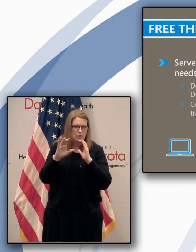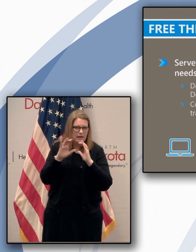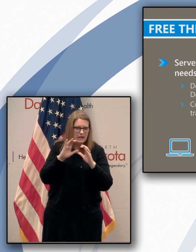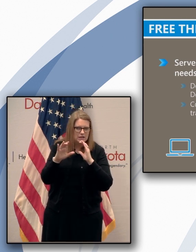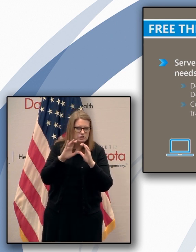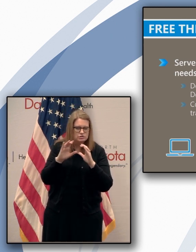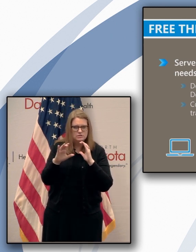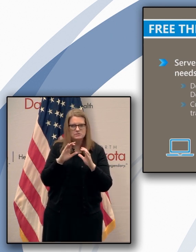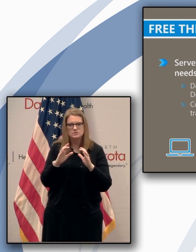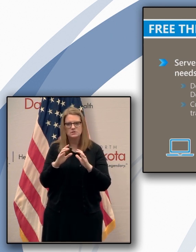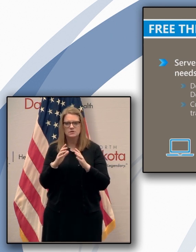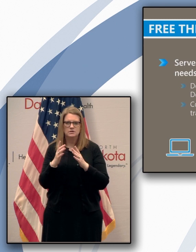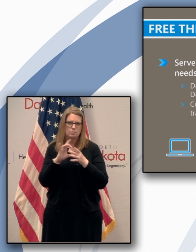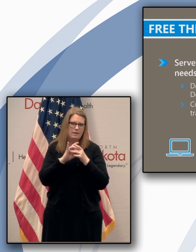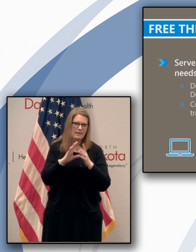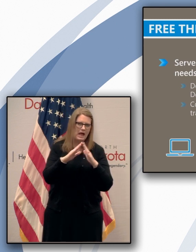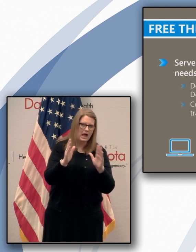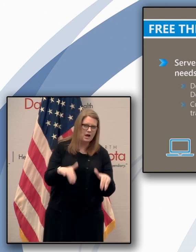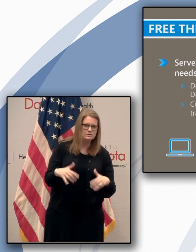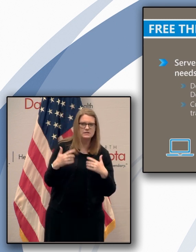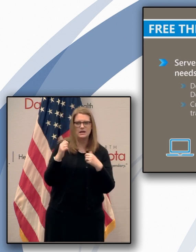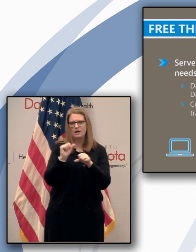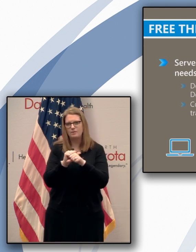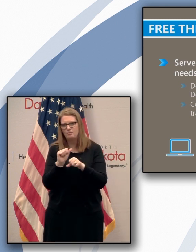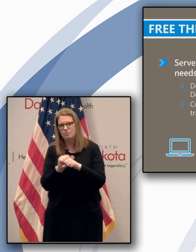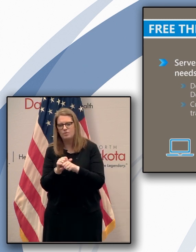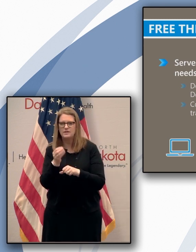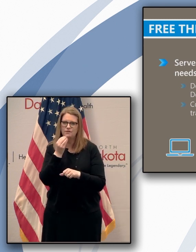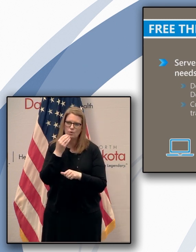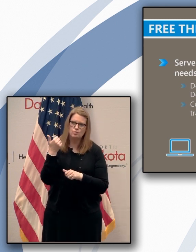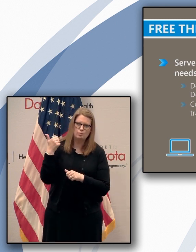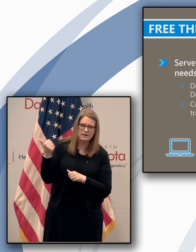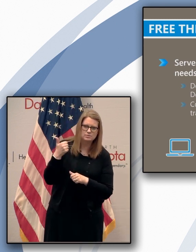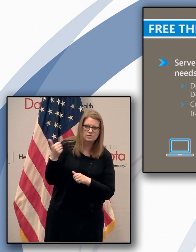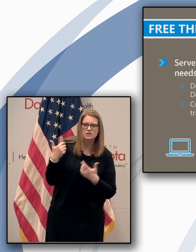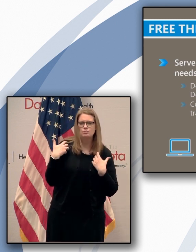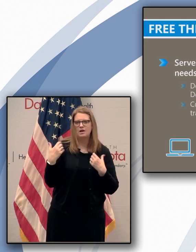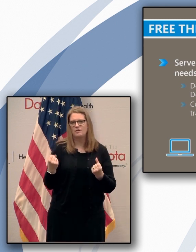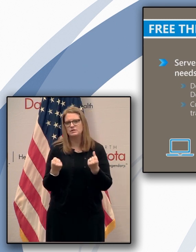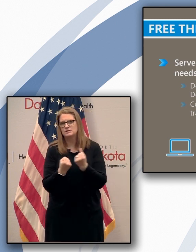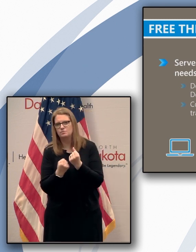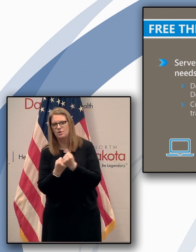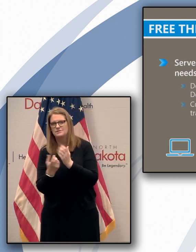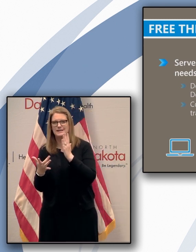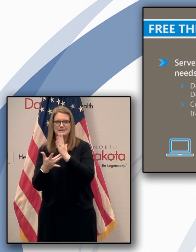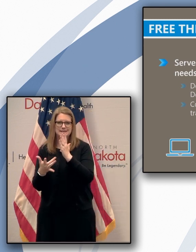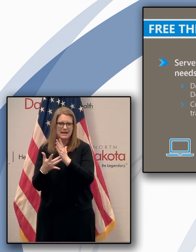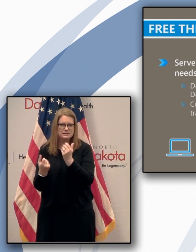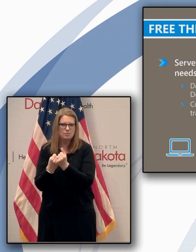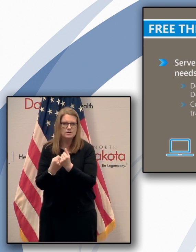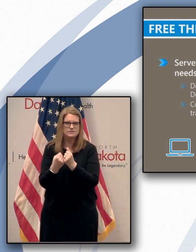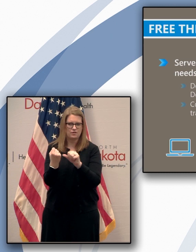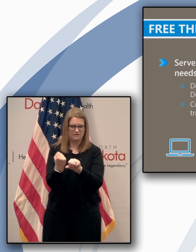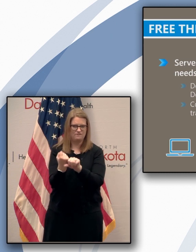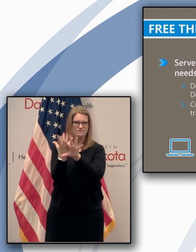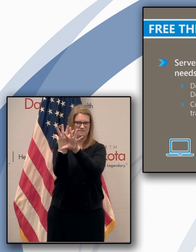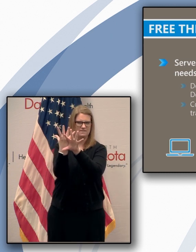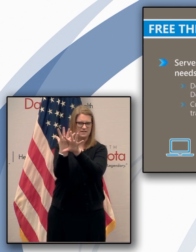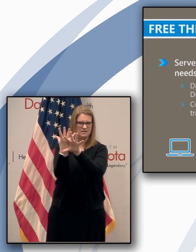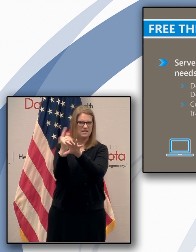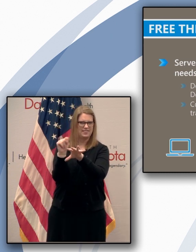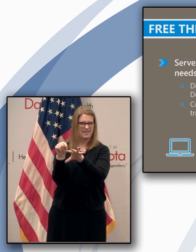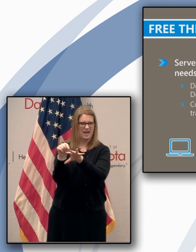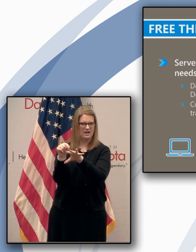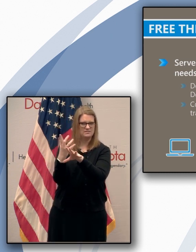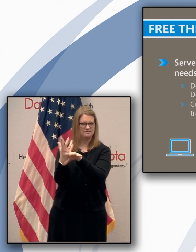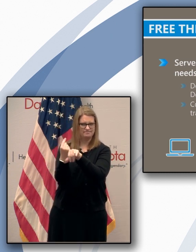and ideas related to housing, employment, recovery support, food, transportation, and tech support for video communication. Because again, this is